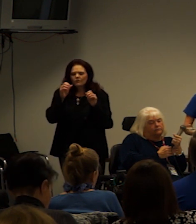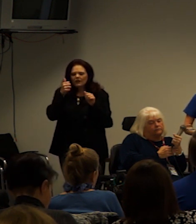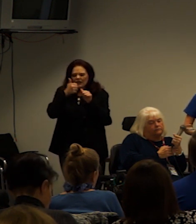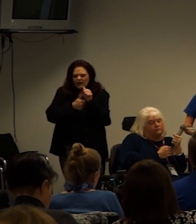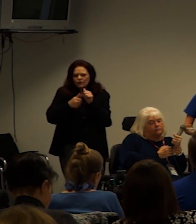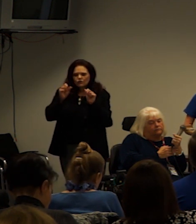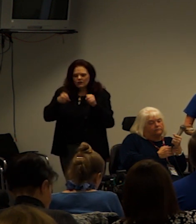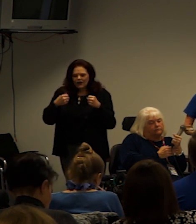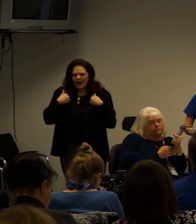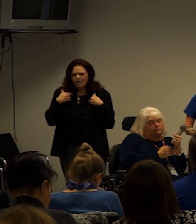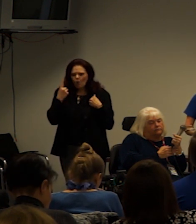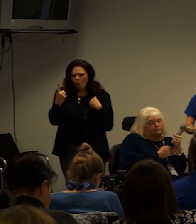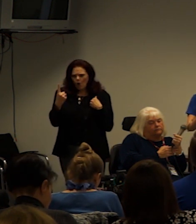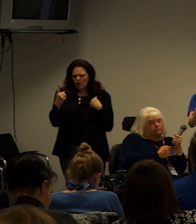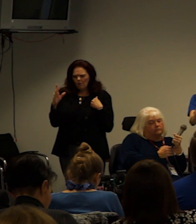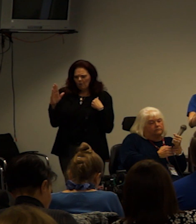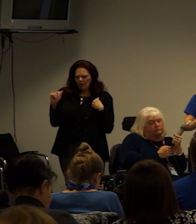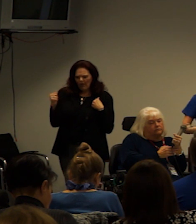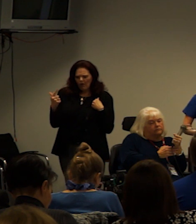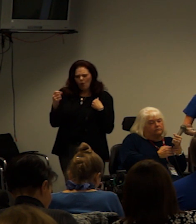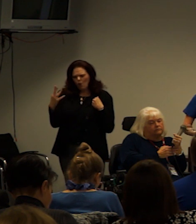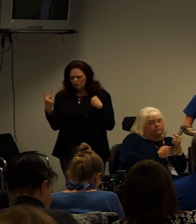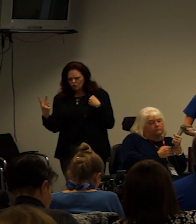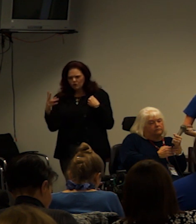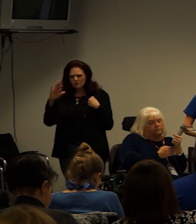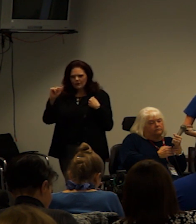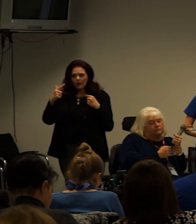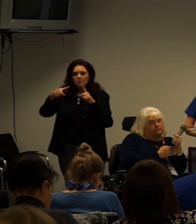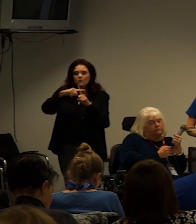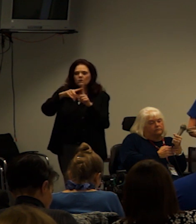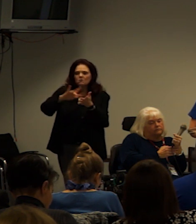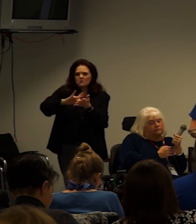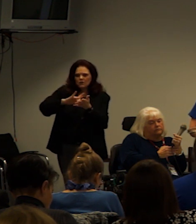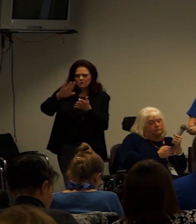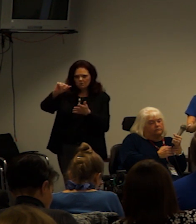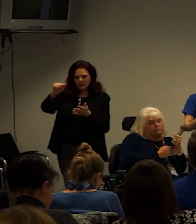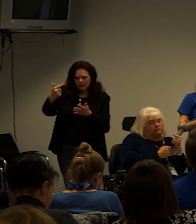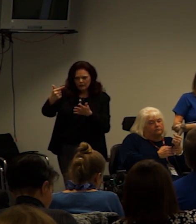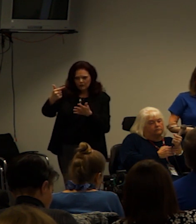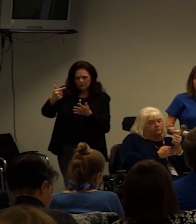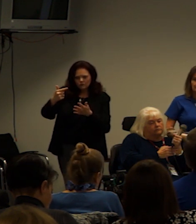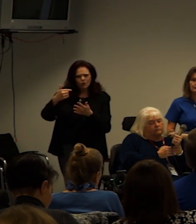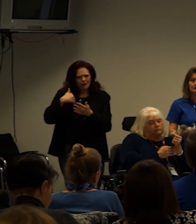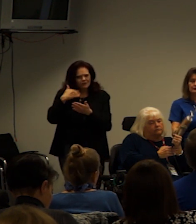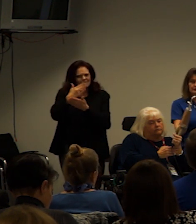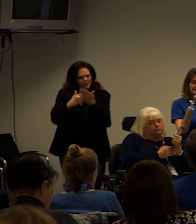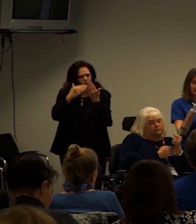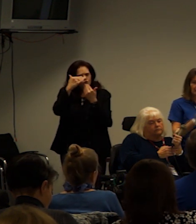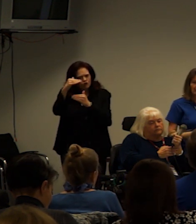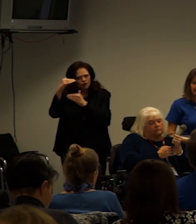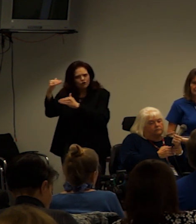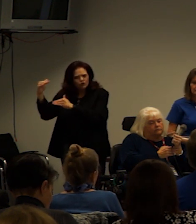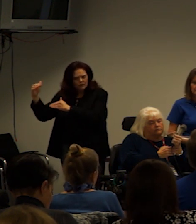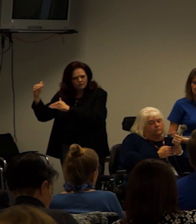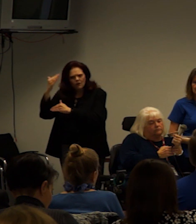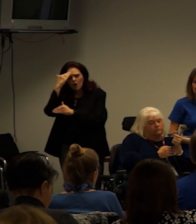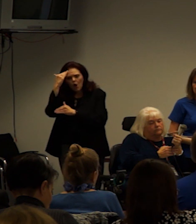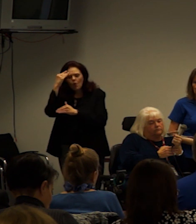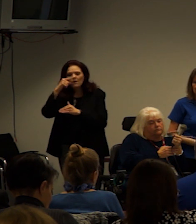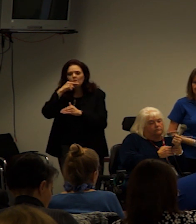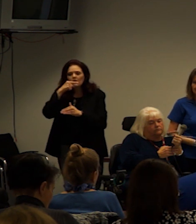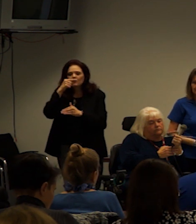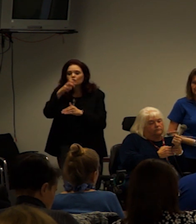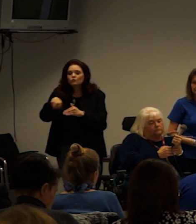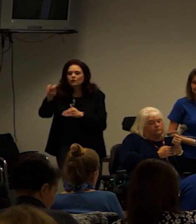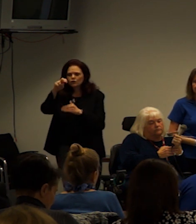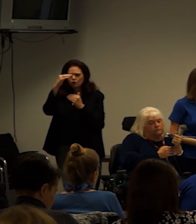have one bag or maybe two bags plus a medical bag, okay? So there's going to be some restrictions. Know what those restrictions